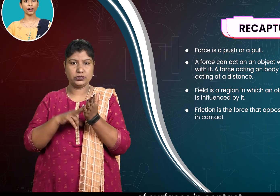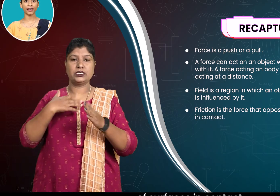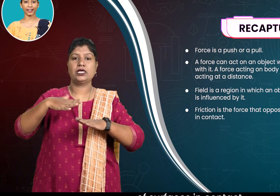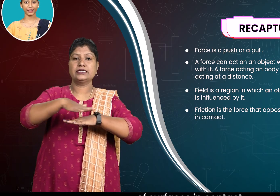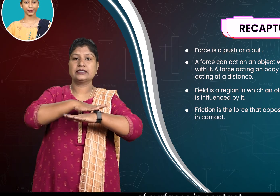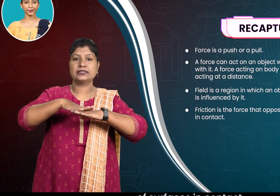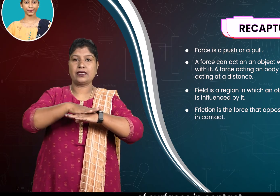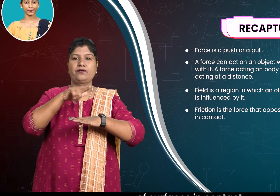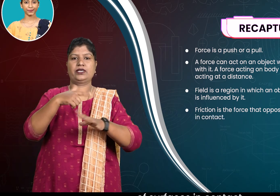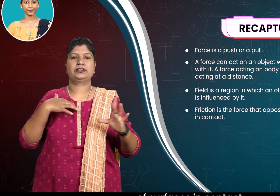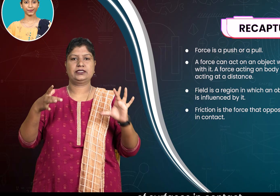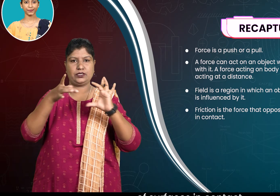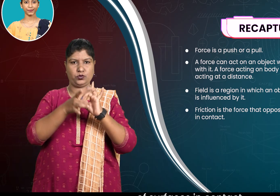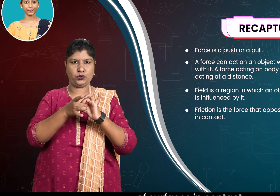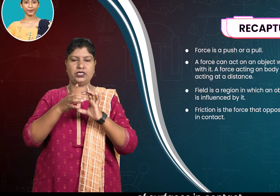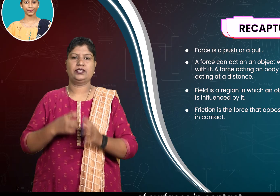in contact.